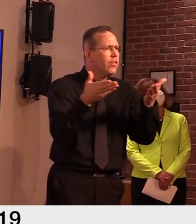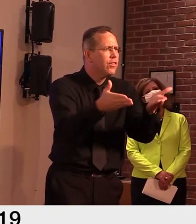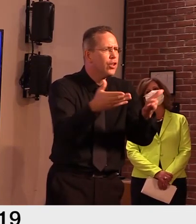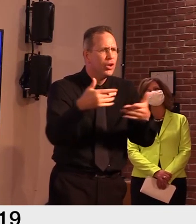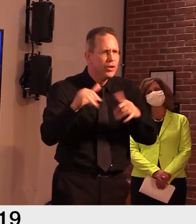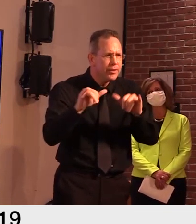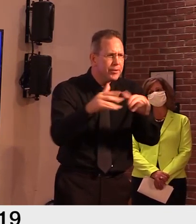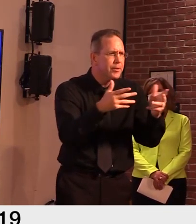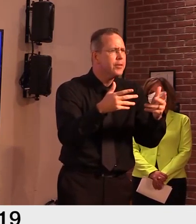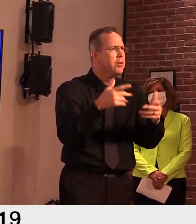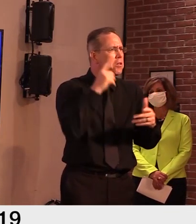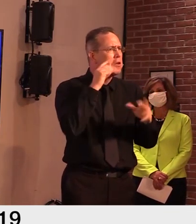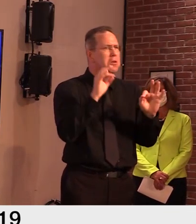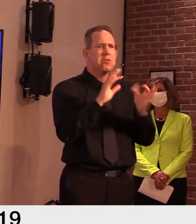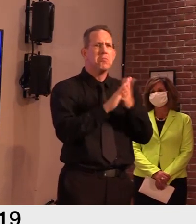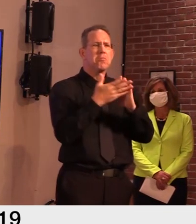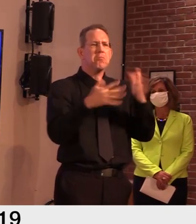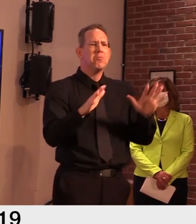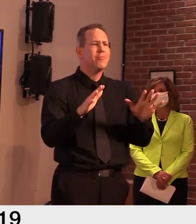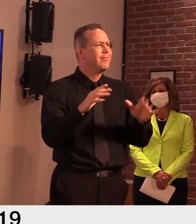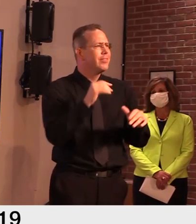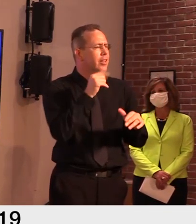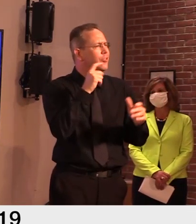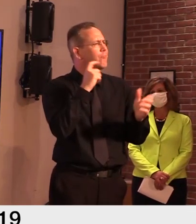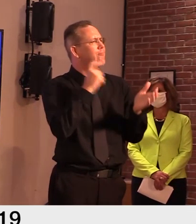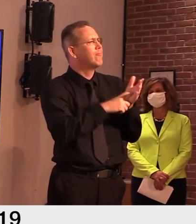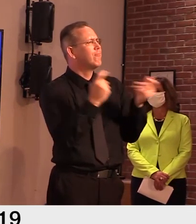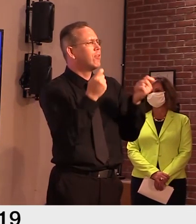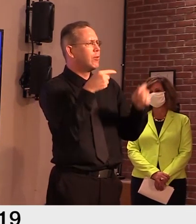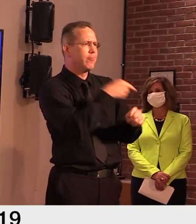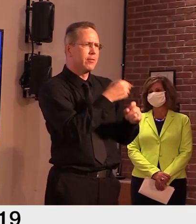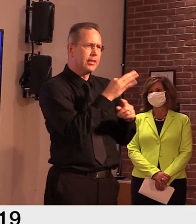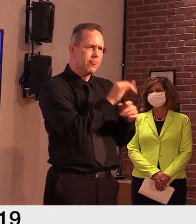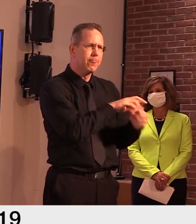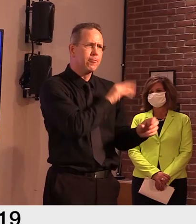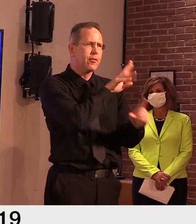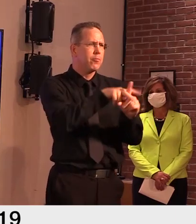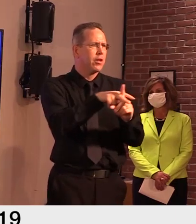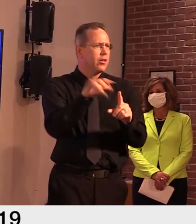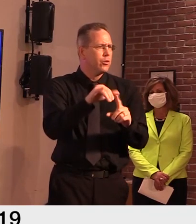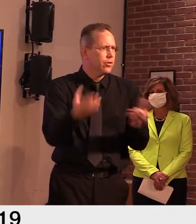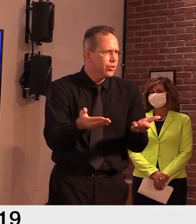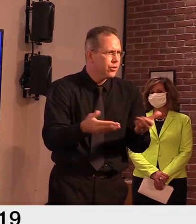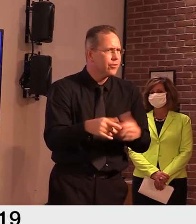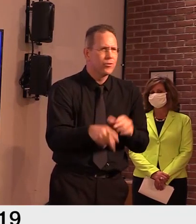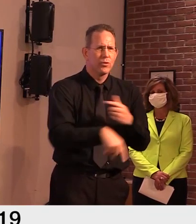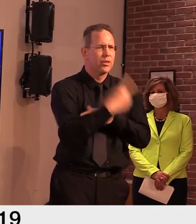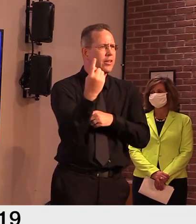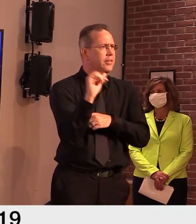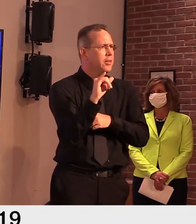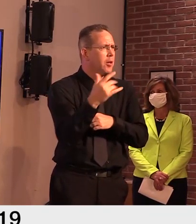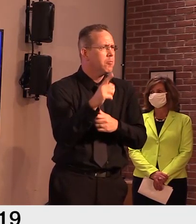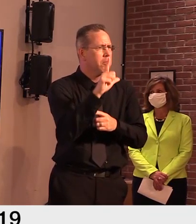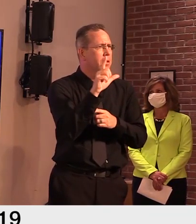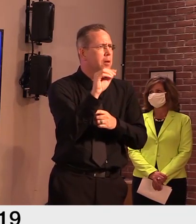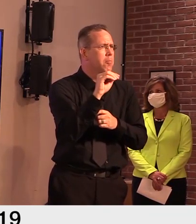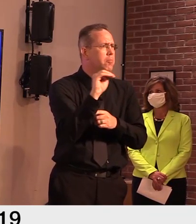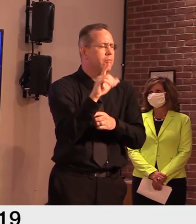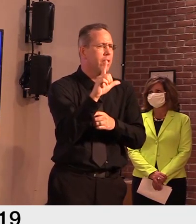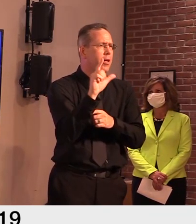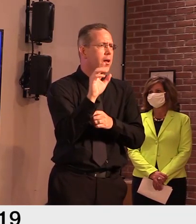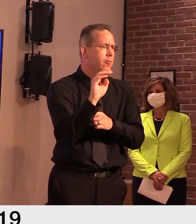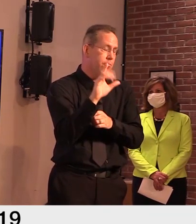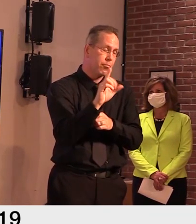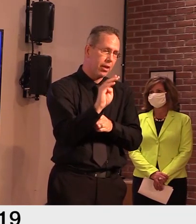real legacy of racism in our country and institutions, I think it's fitting for us to celebrate